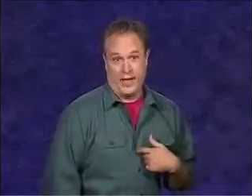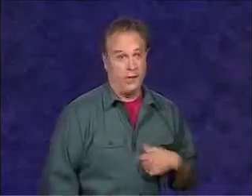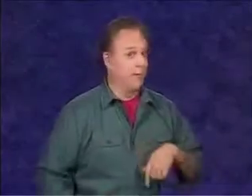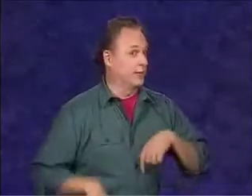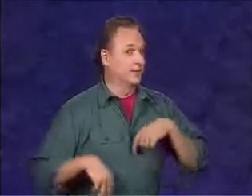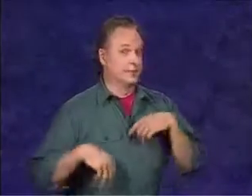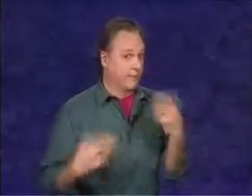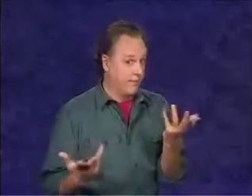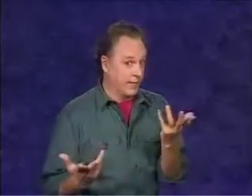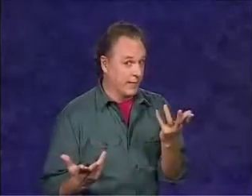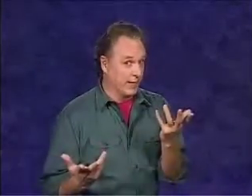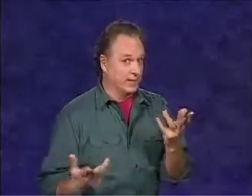might.